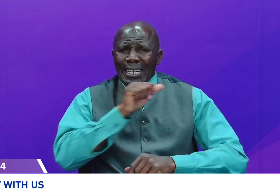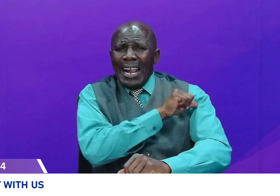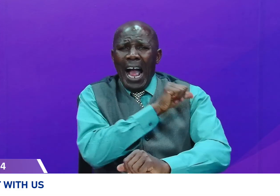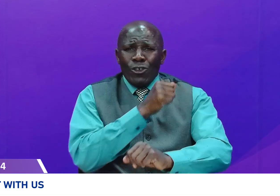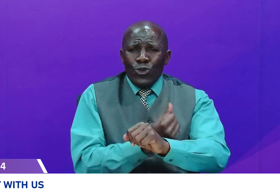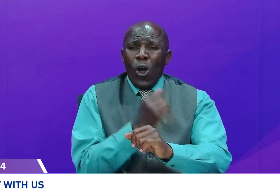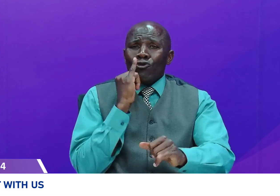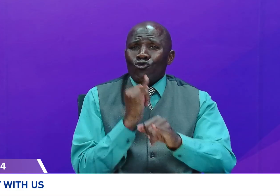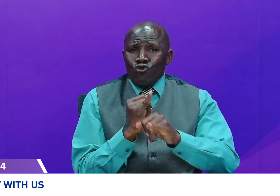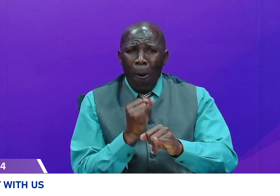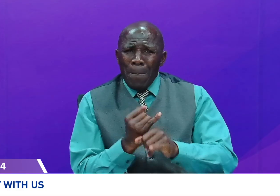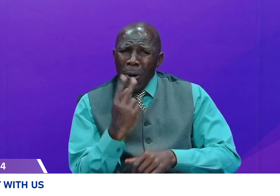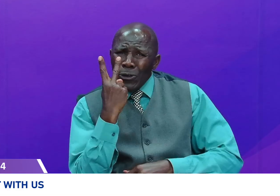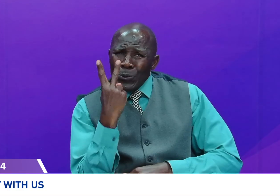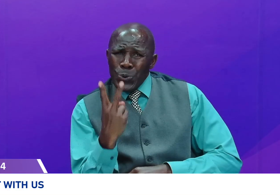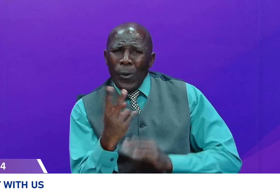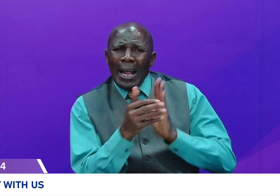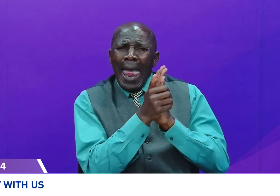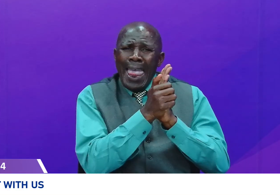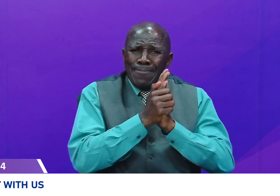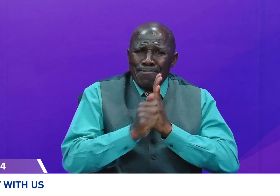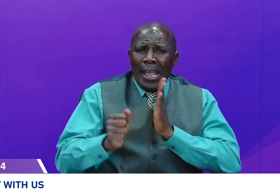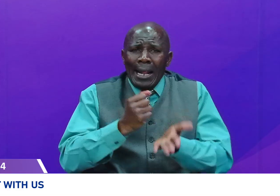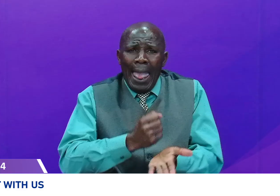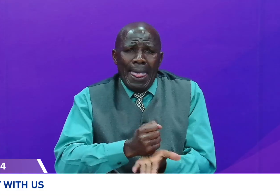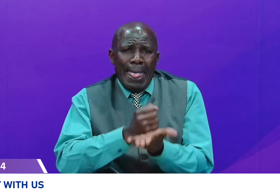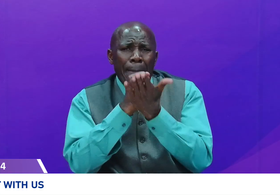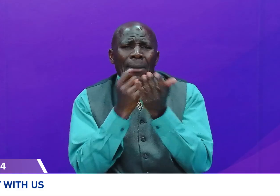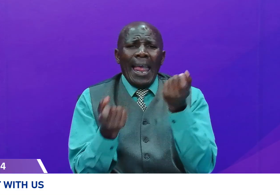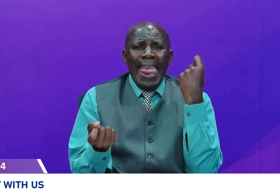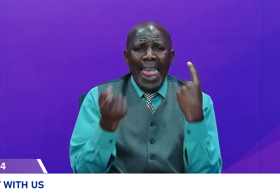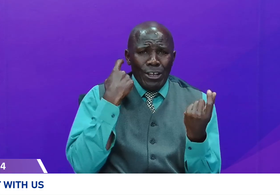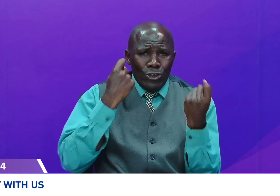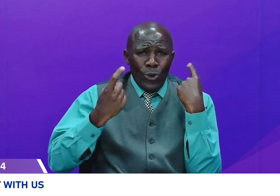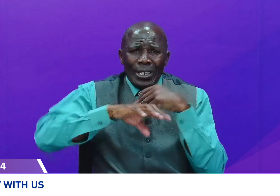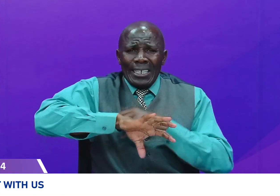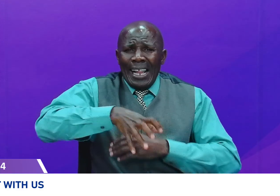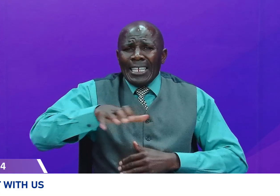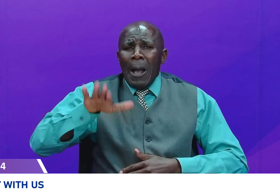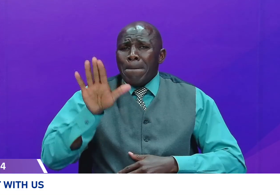Senate Speaker Amason Kingi has directed the ICT Authority to assign 2 experts